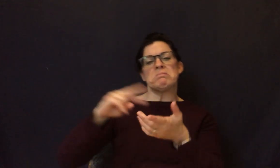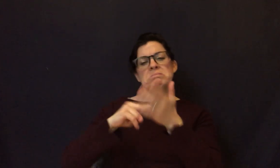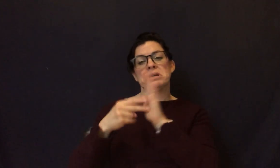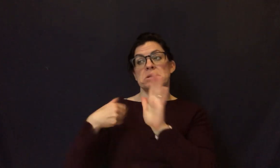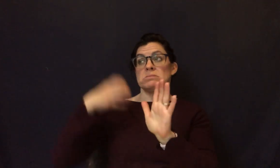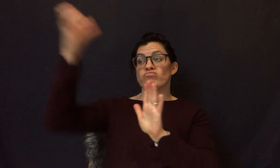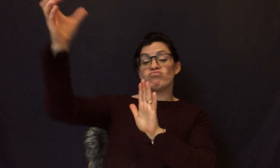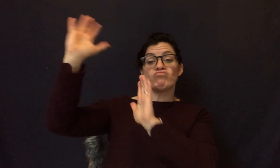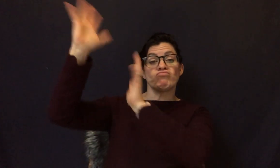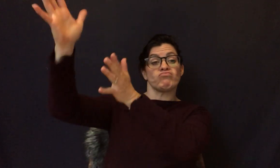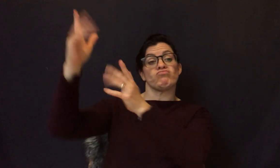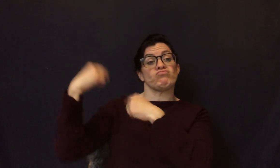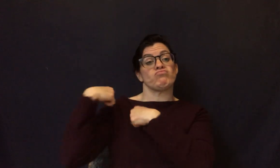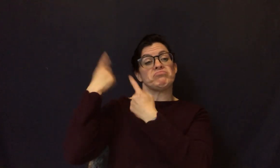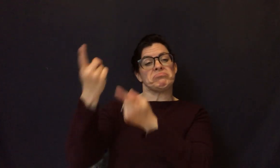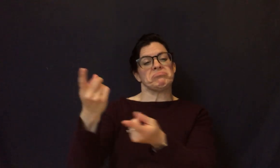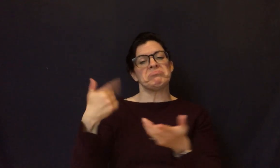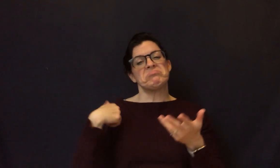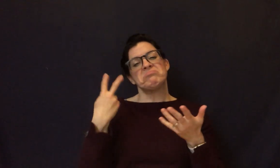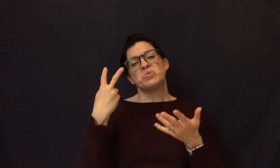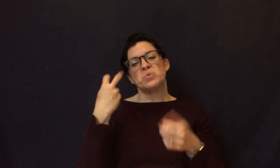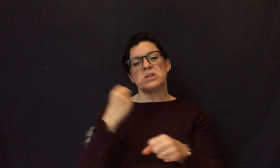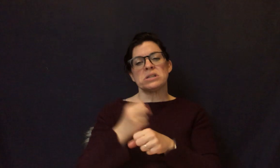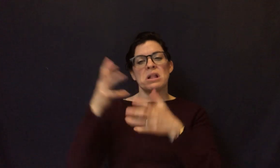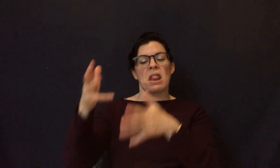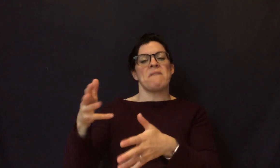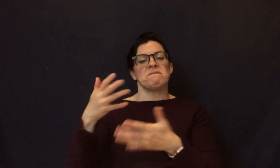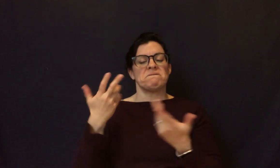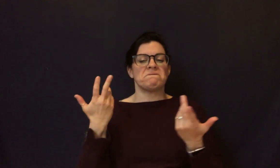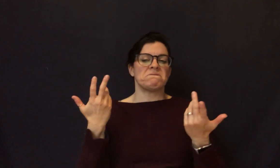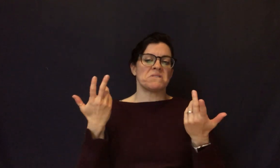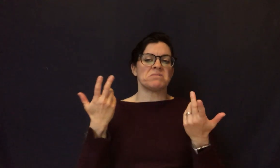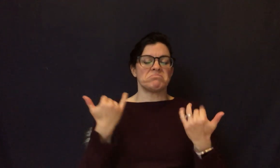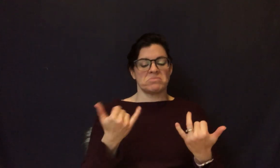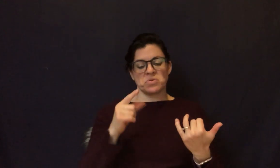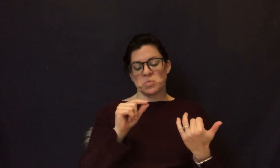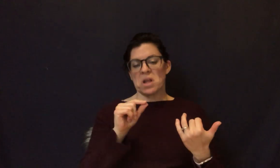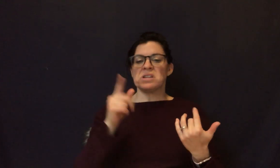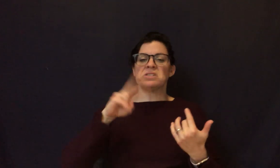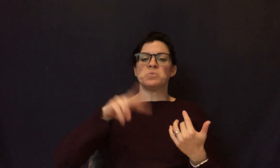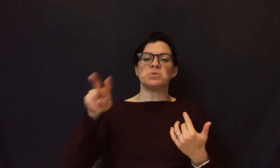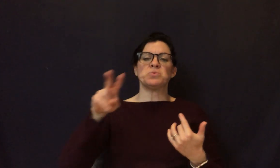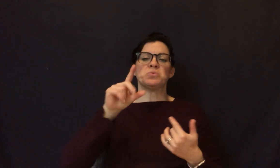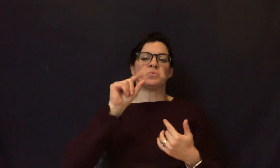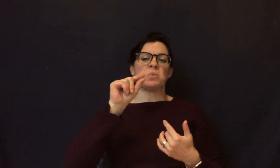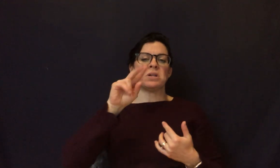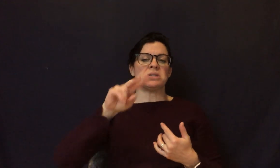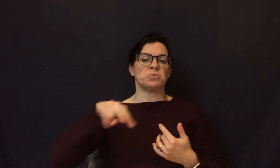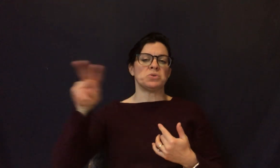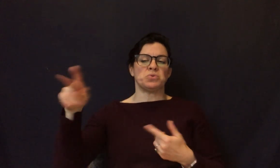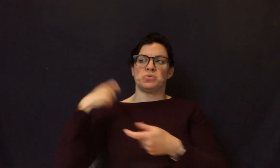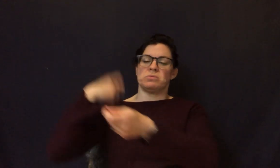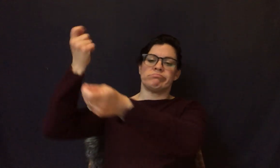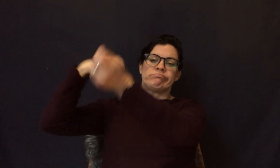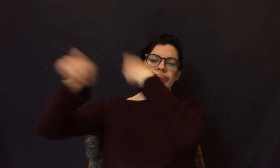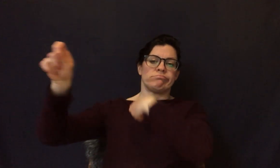right, it will work if it's more than 5 years. Yeah, it might not be as effective as you want it to be, but it will work. But it's a